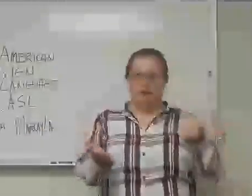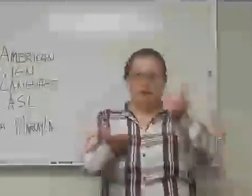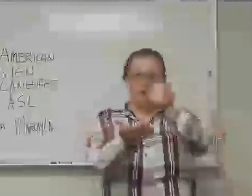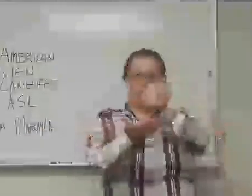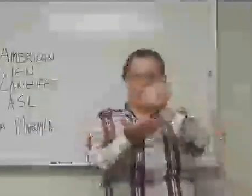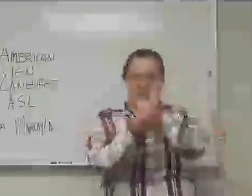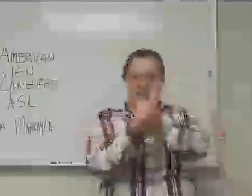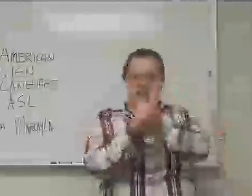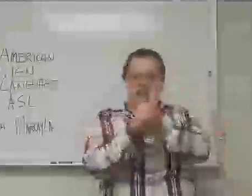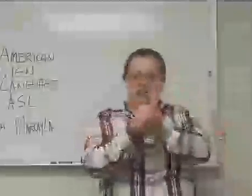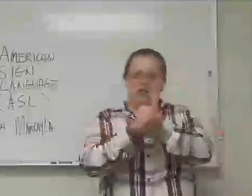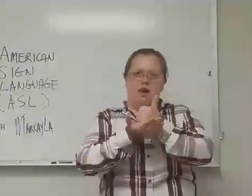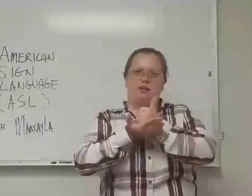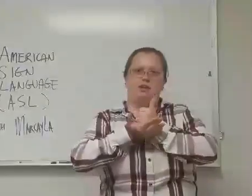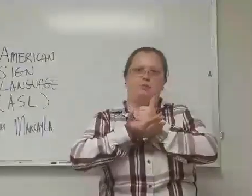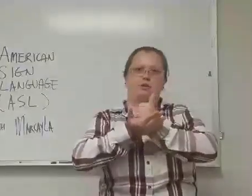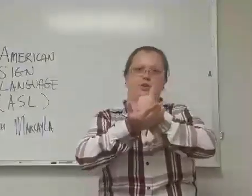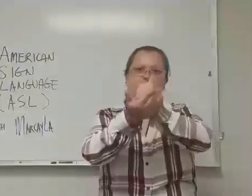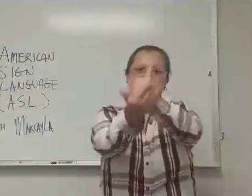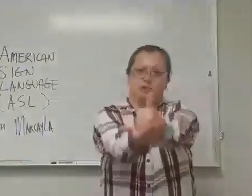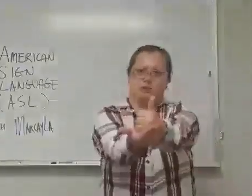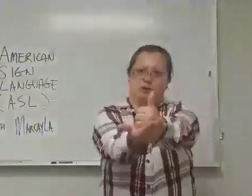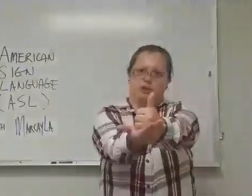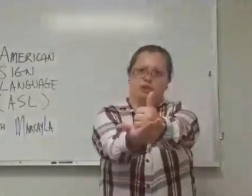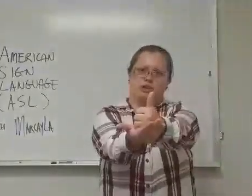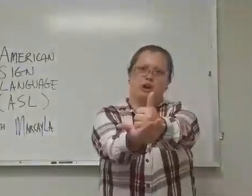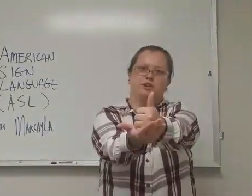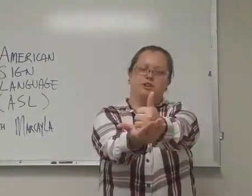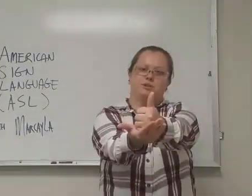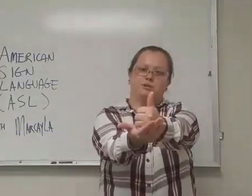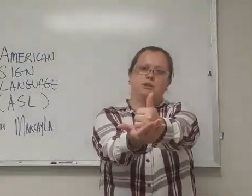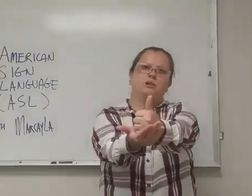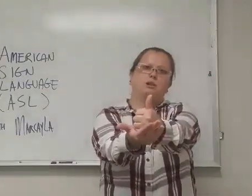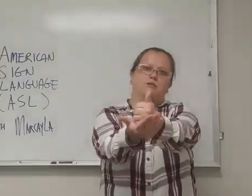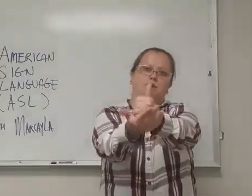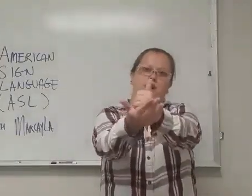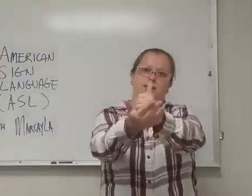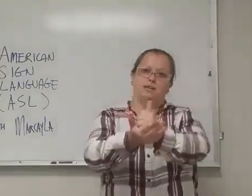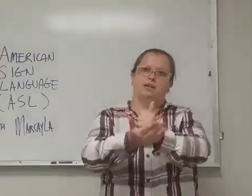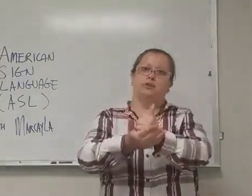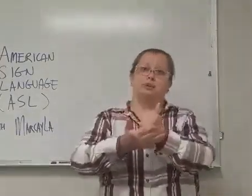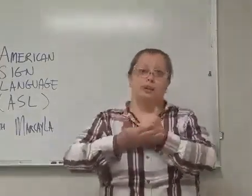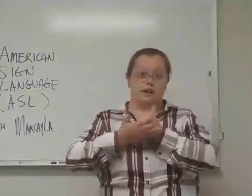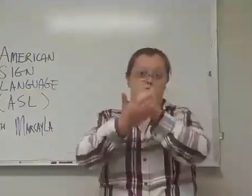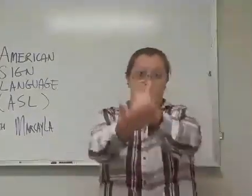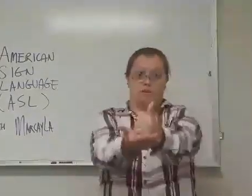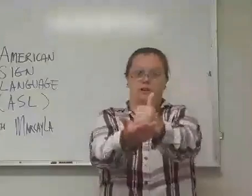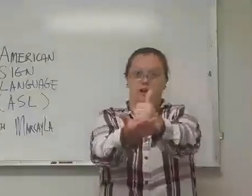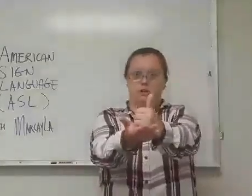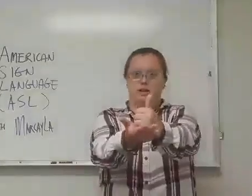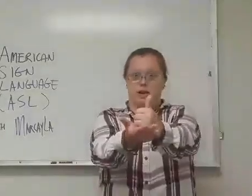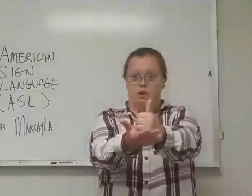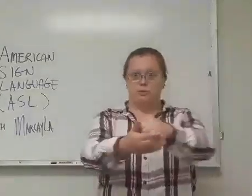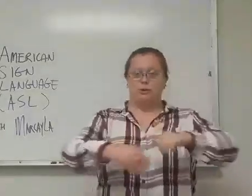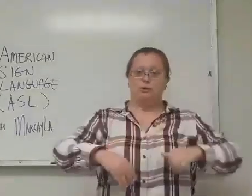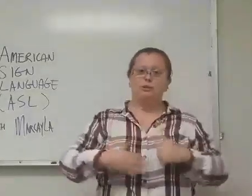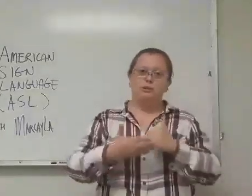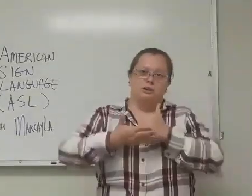help sign, and then you push it towards the person you're talking to. If you're asking them, can I how can I help you?